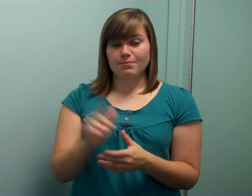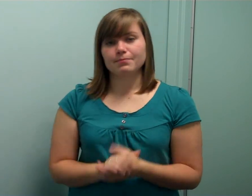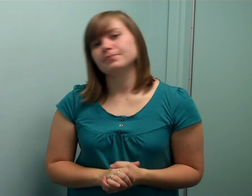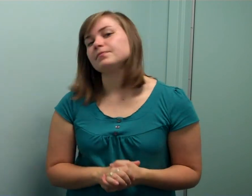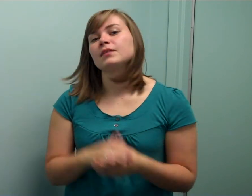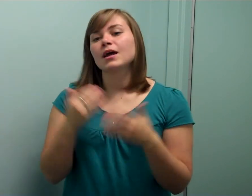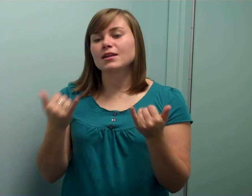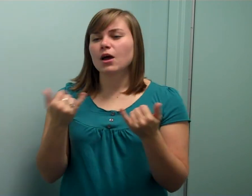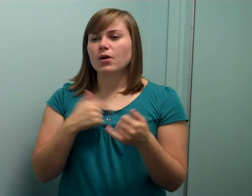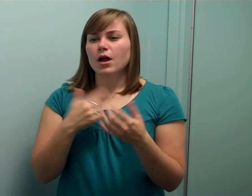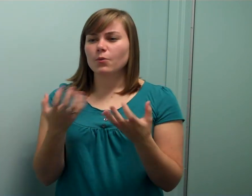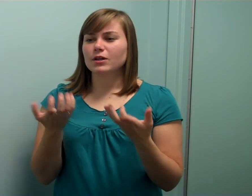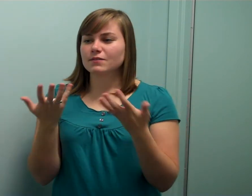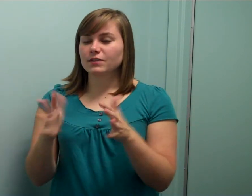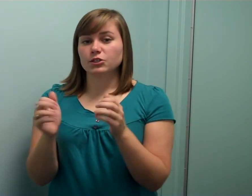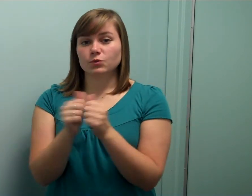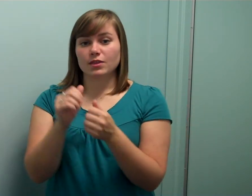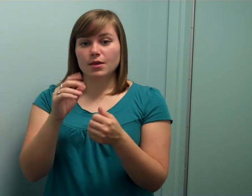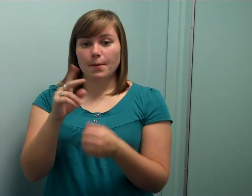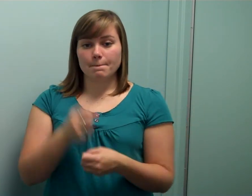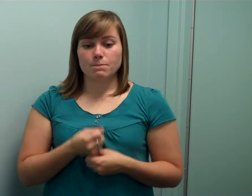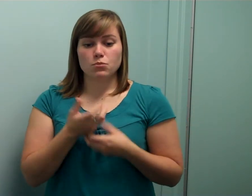I'd like to leave you with a poem that says,